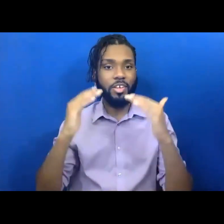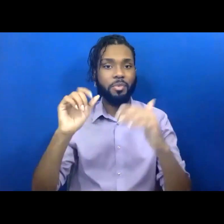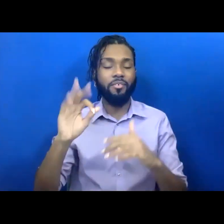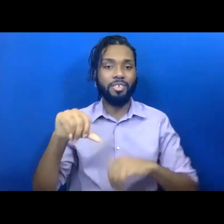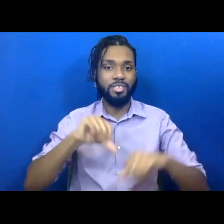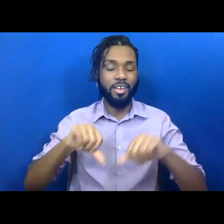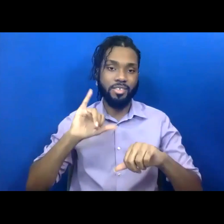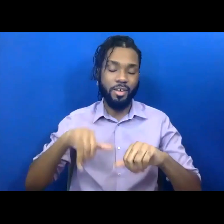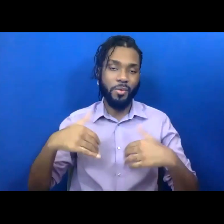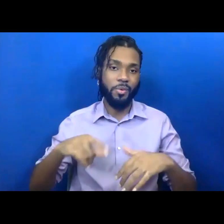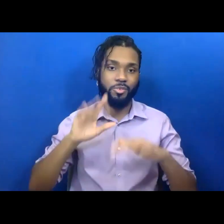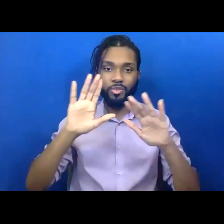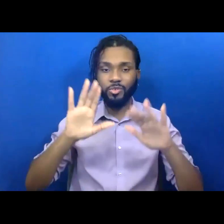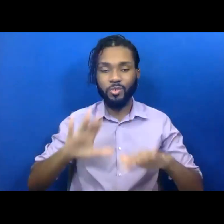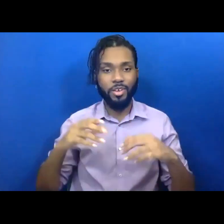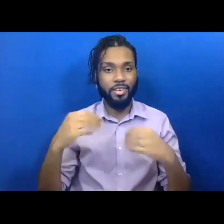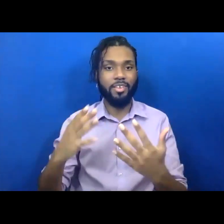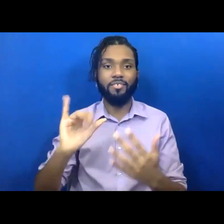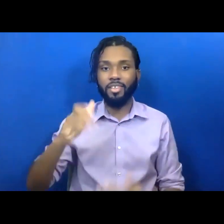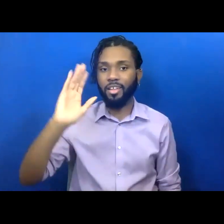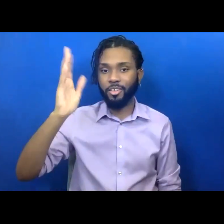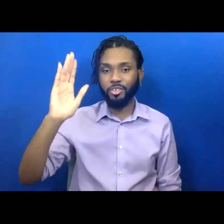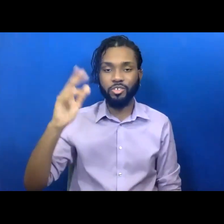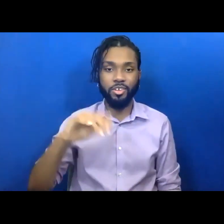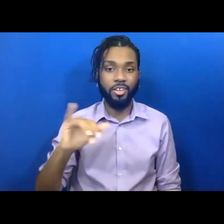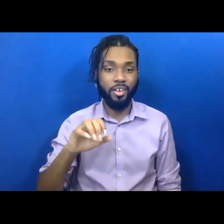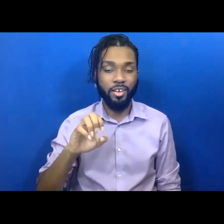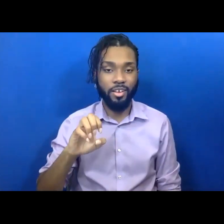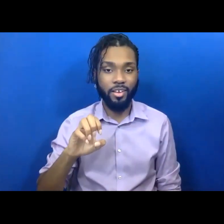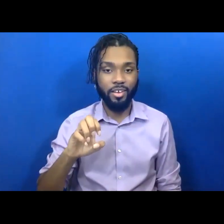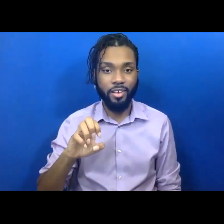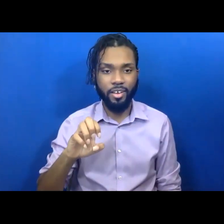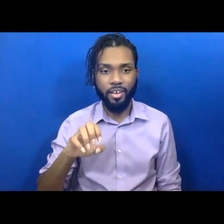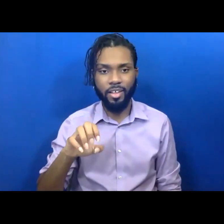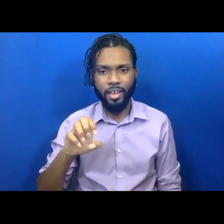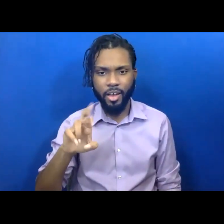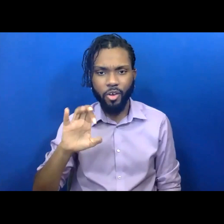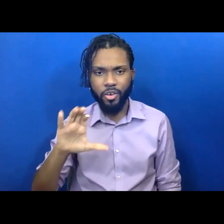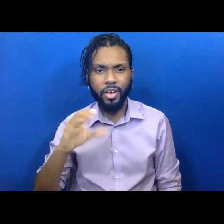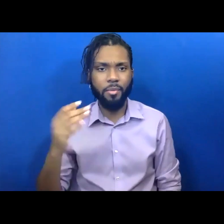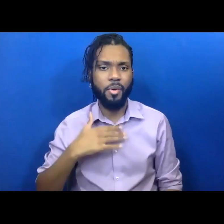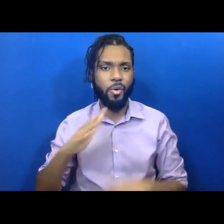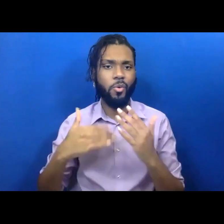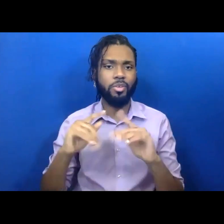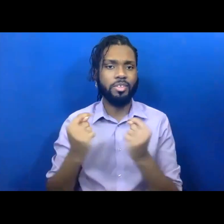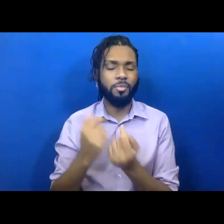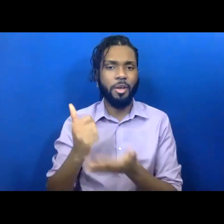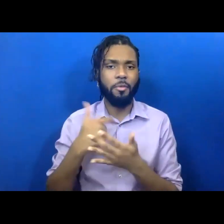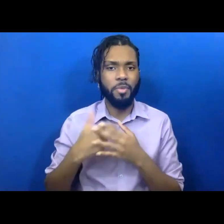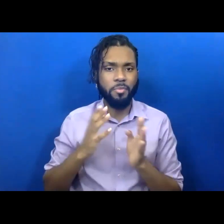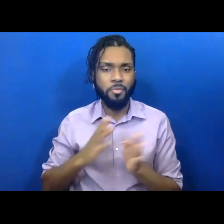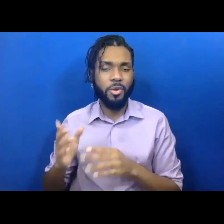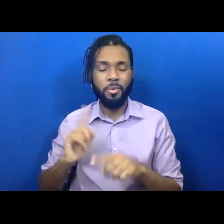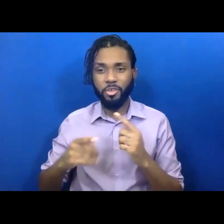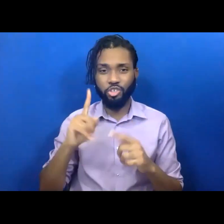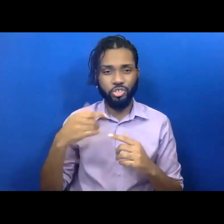lecture. And as Eris said, this week, my whole team, including Eris, was helping me prep, and just having those conversations across